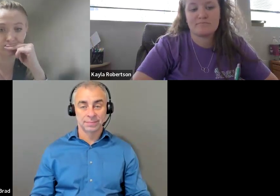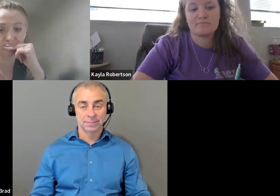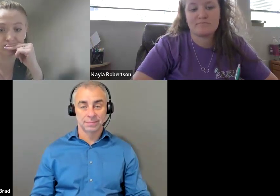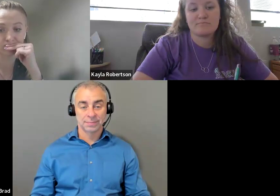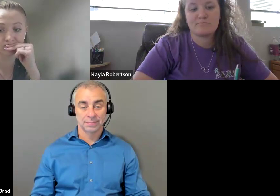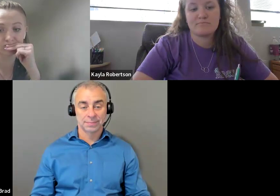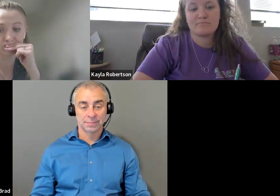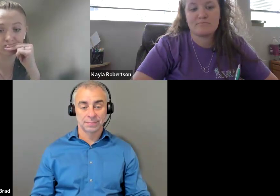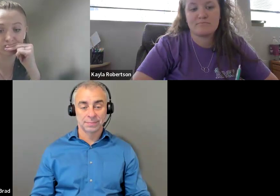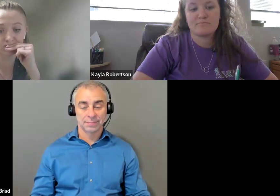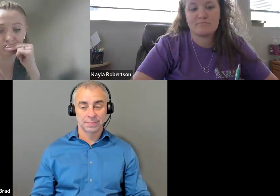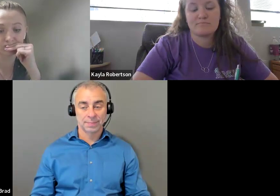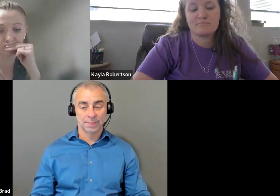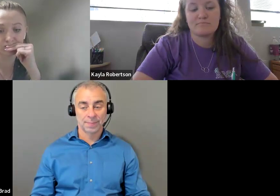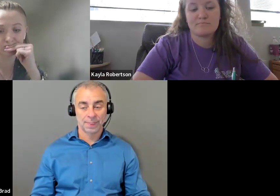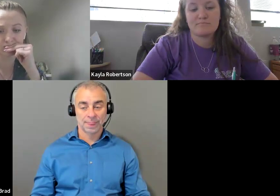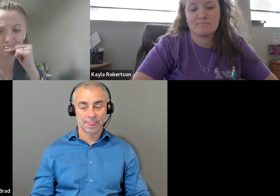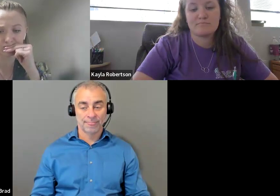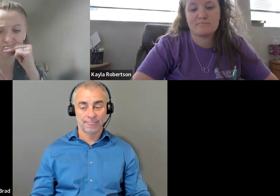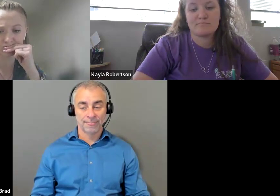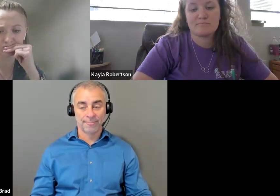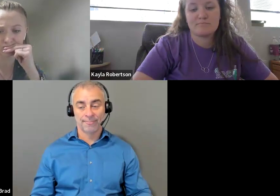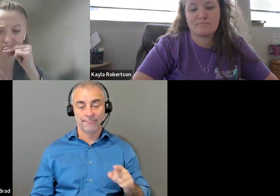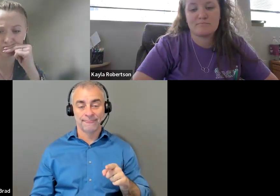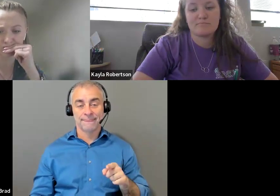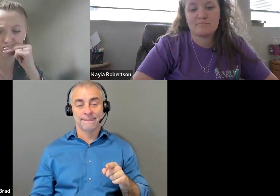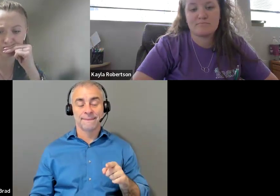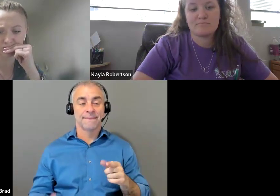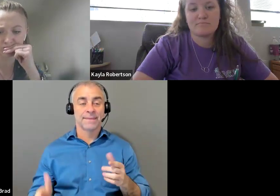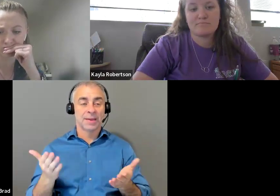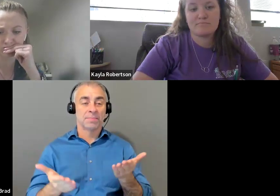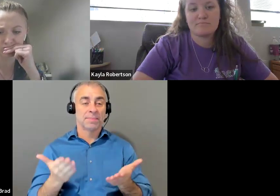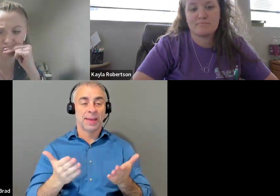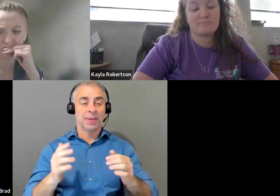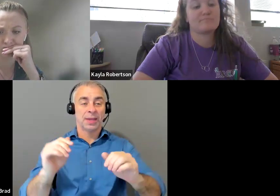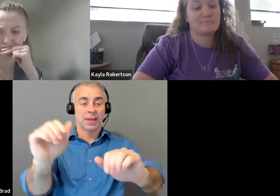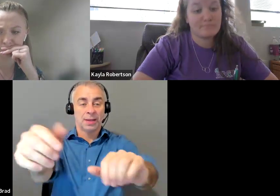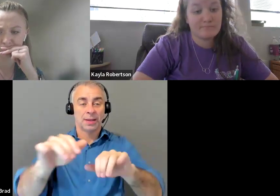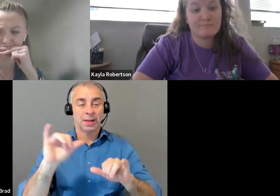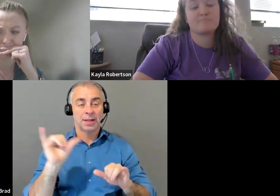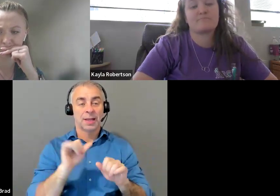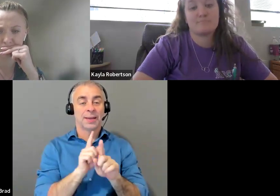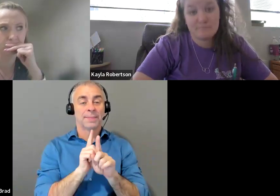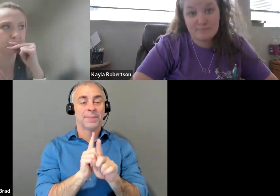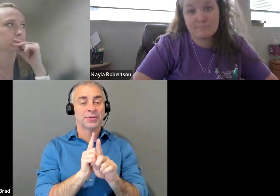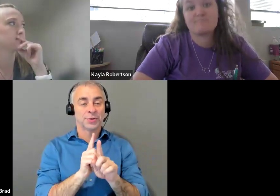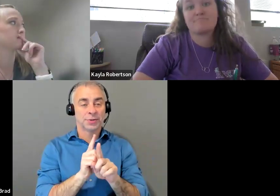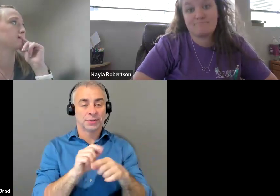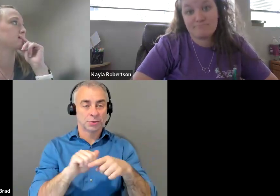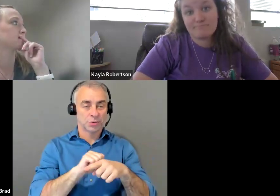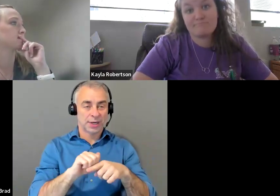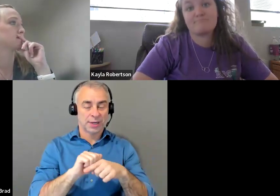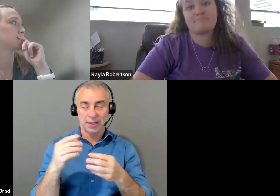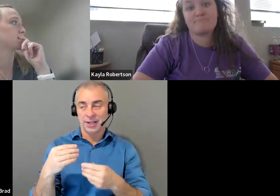I would almost say that it might have to almost be kind of a mentorship training, just to kind of give them an idea of what